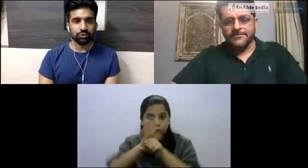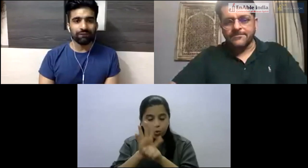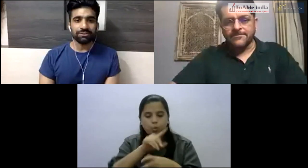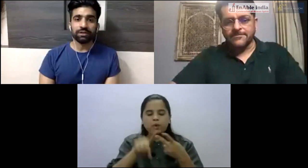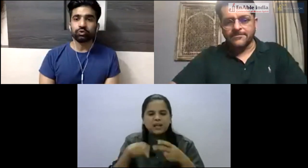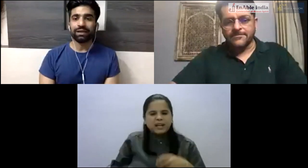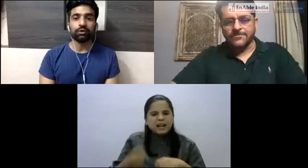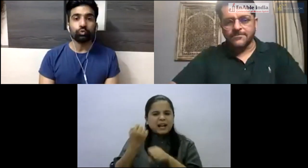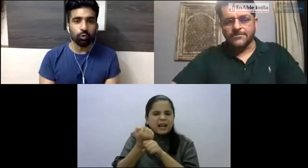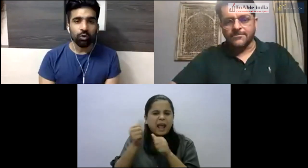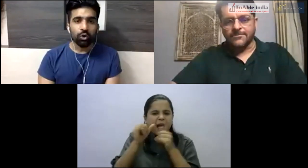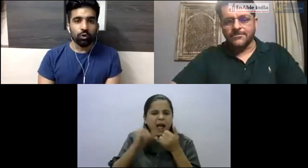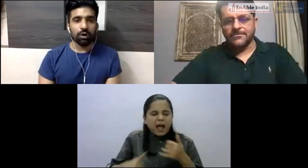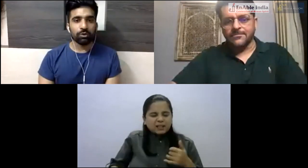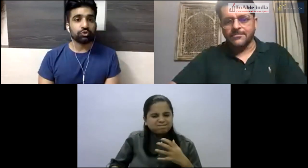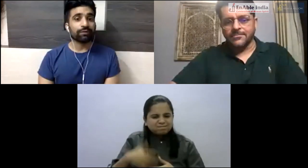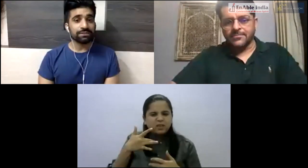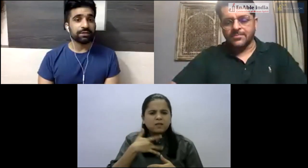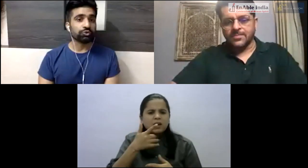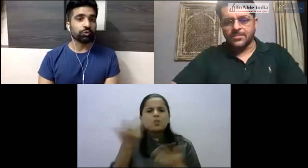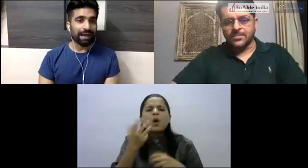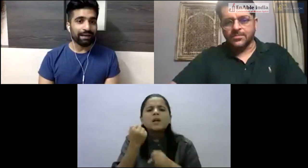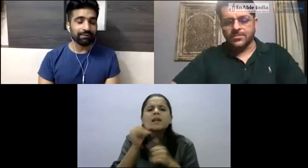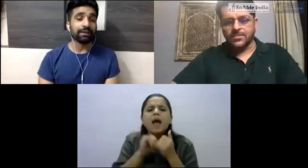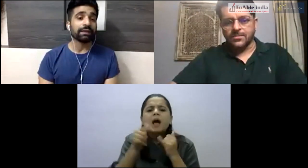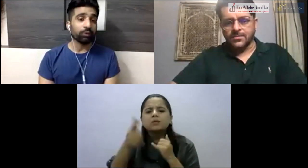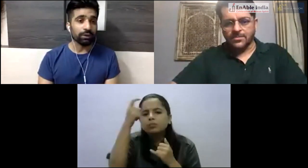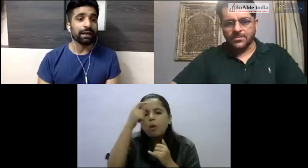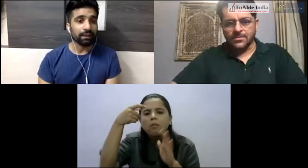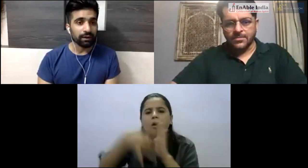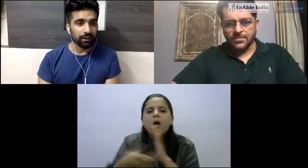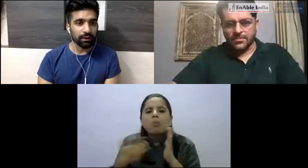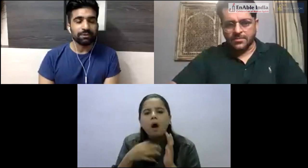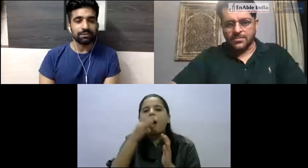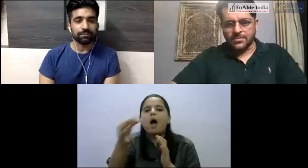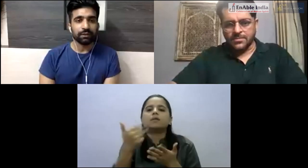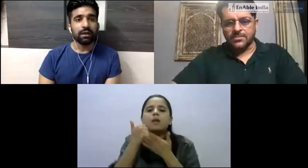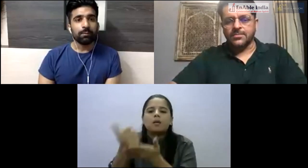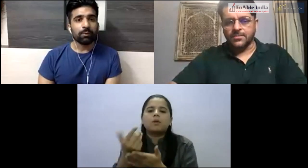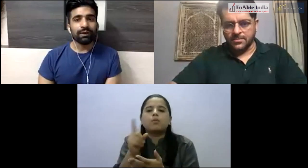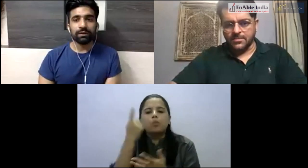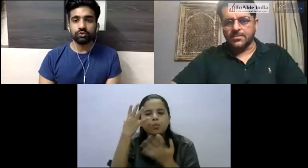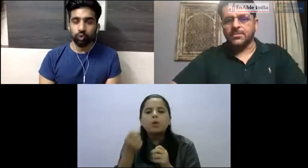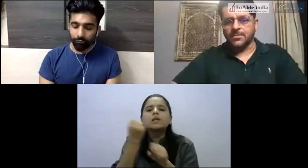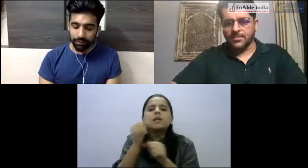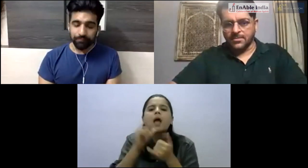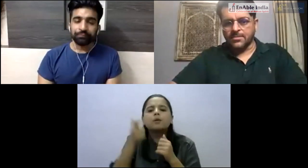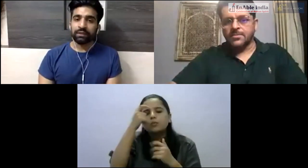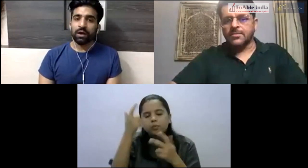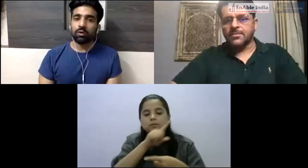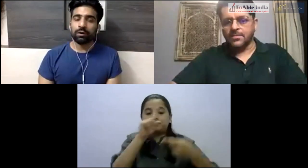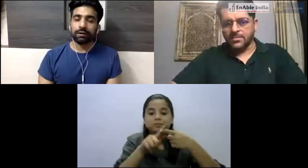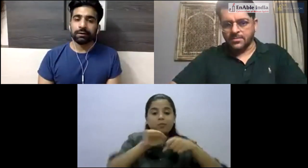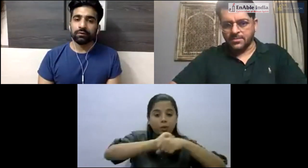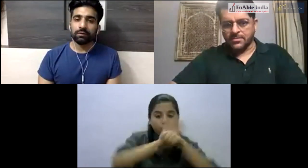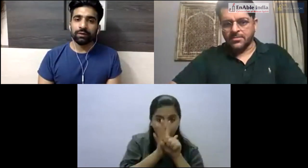issue. Now, gastric issue, I need to know what sort of gastric issue you have, and then only I can recommend something. But when it comes to COVID,